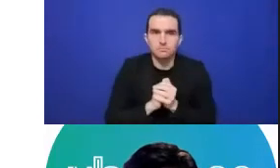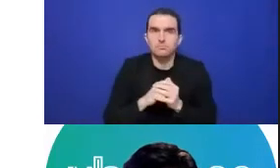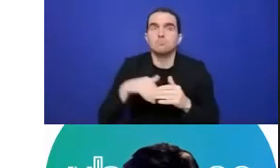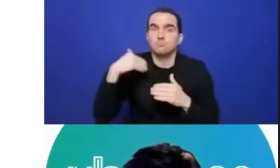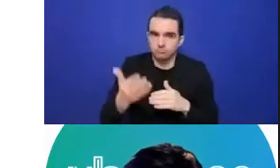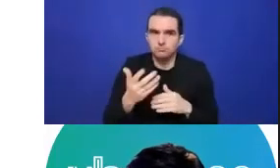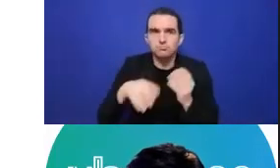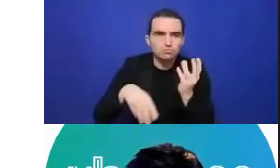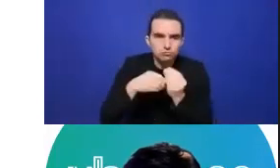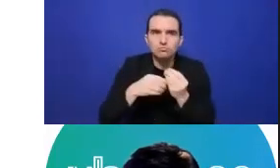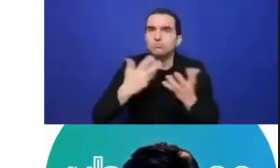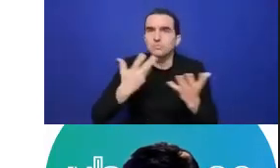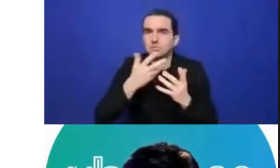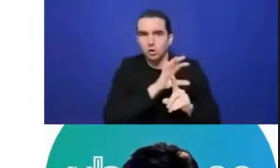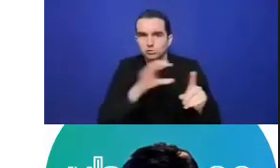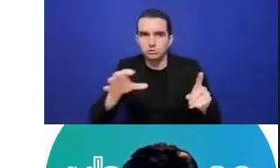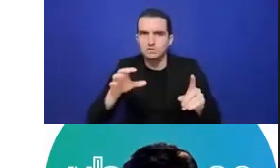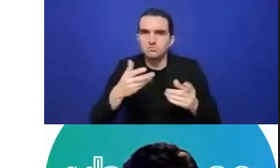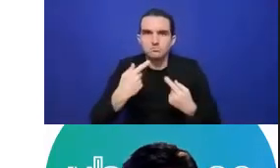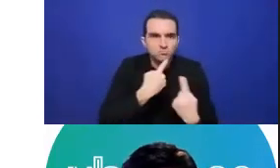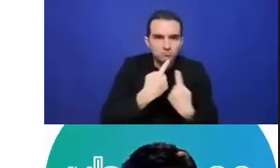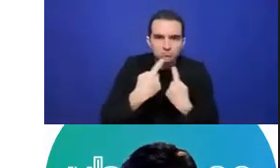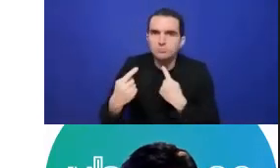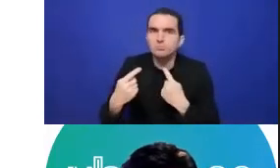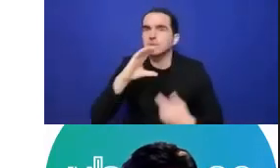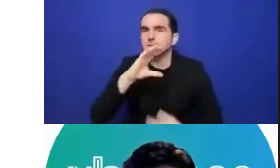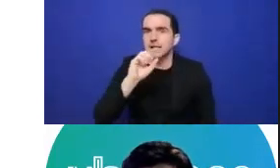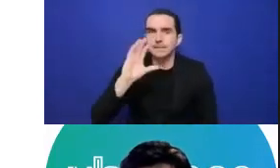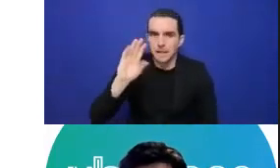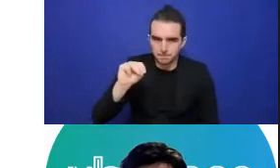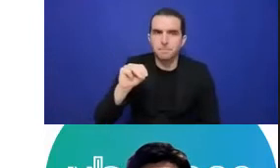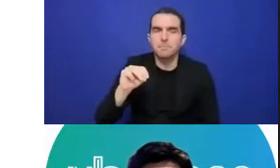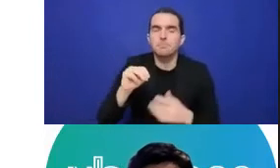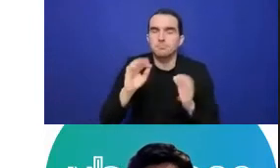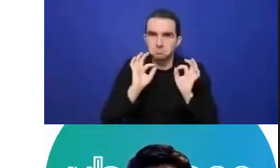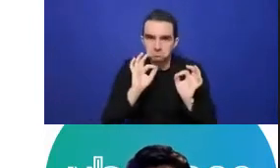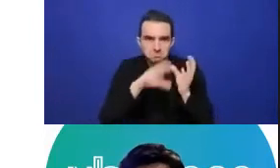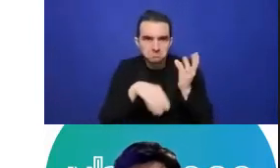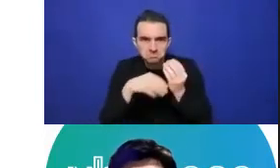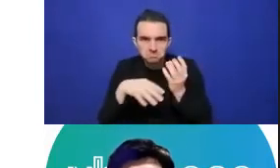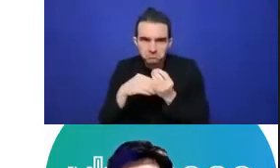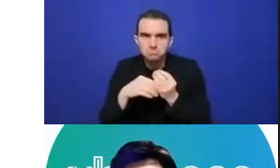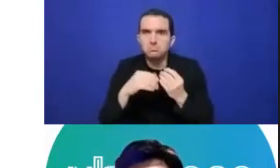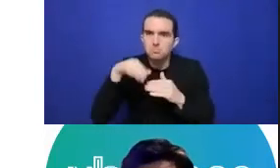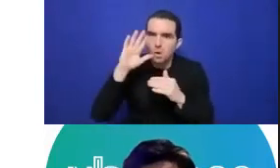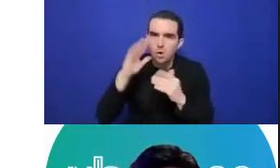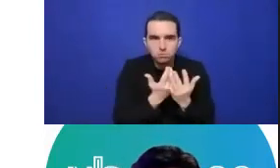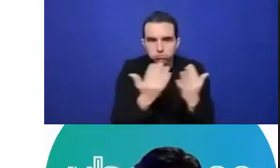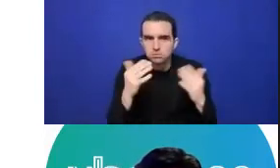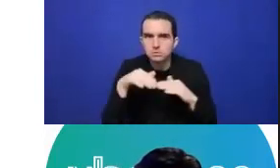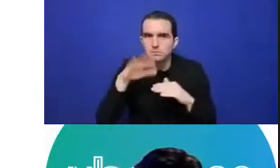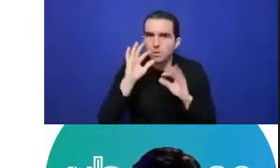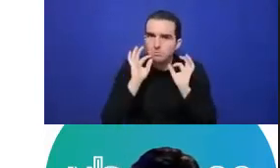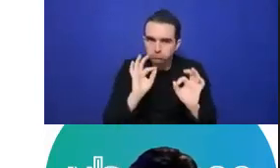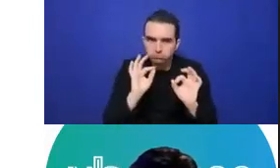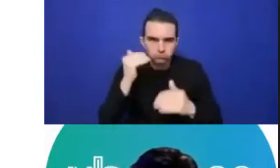and original data from countries. And also the CSEM conduct a country consultation in 20 countries,